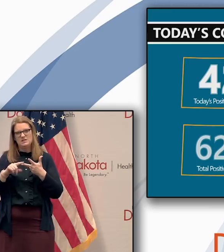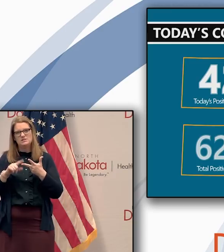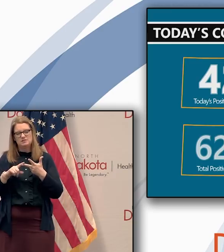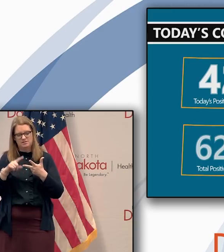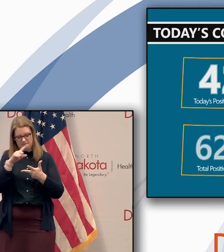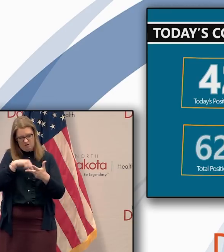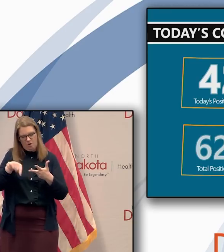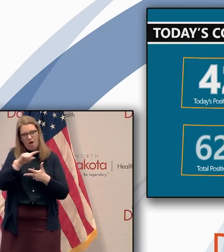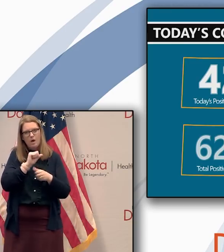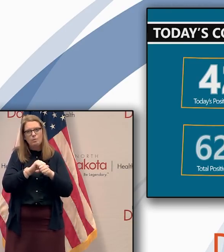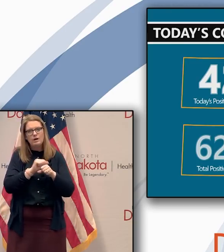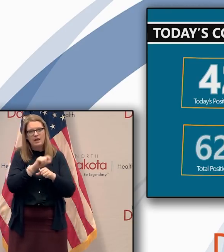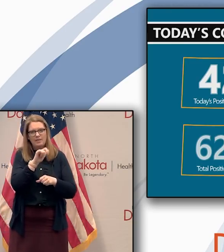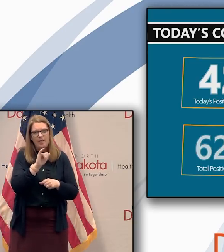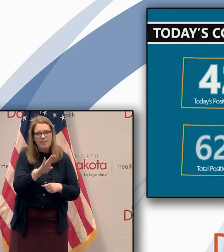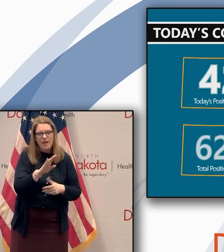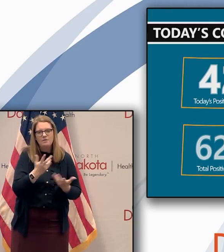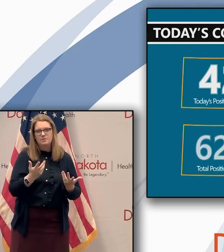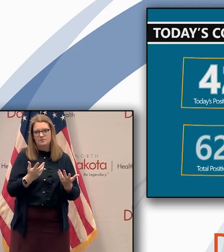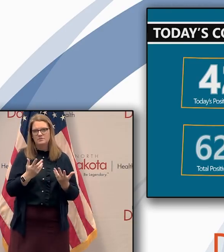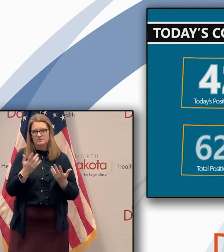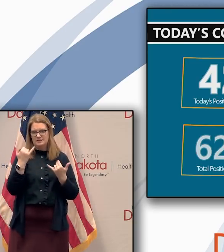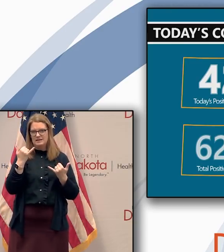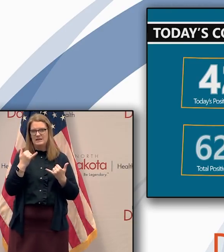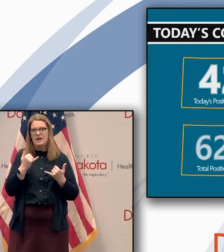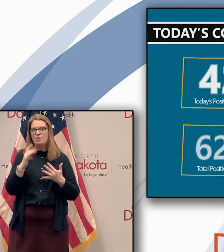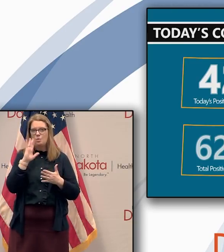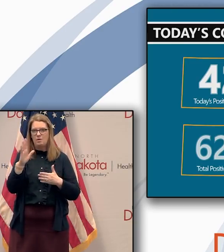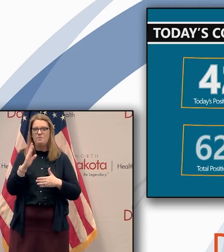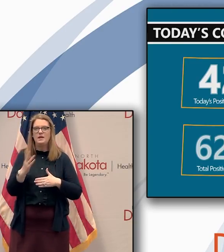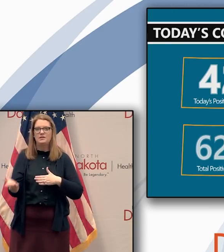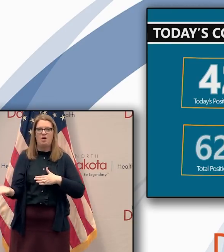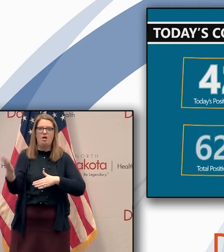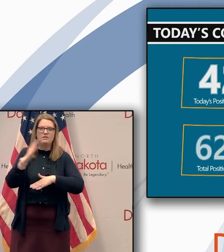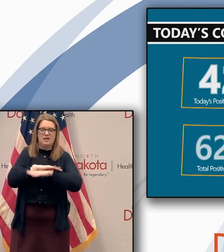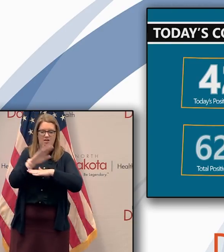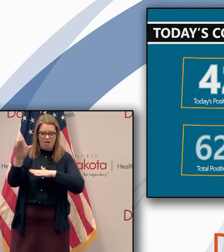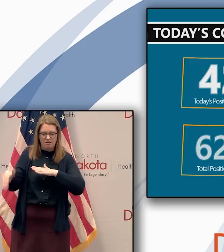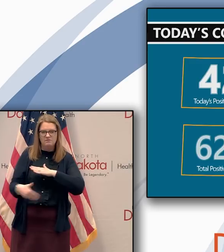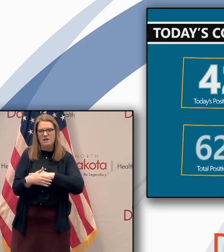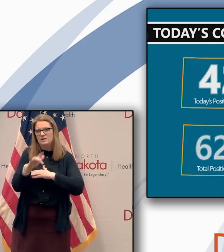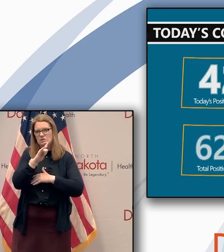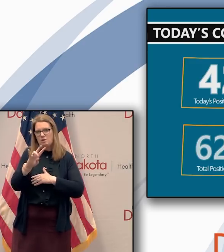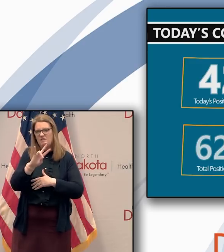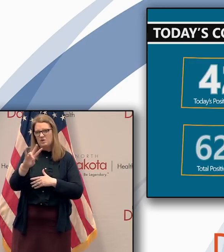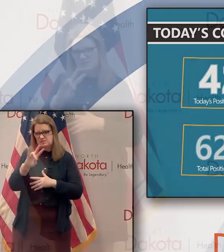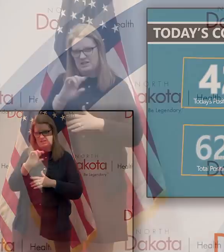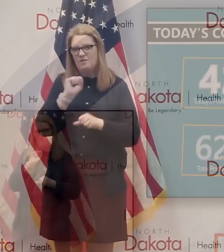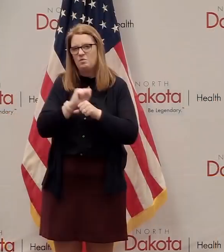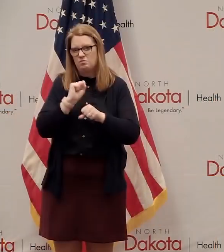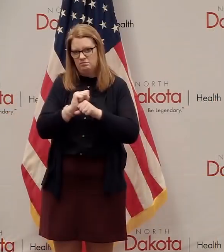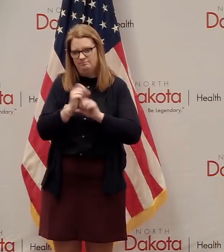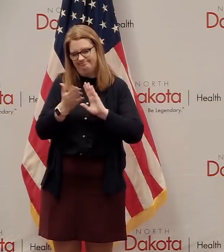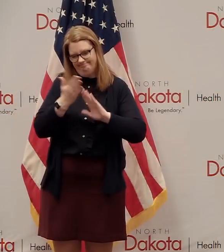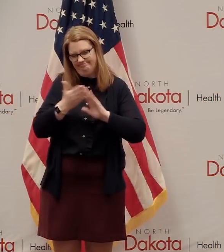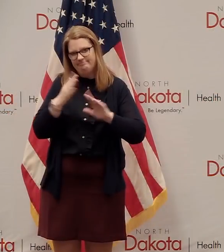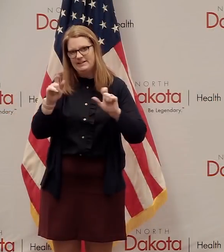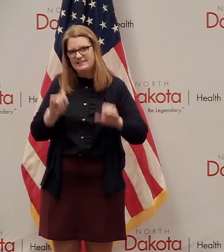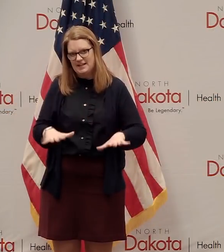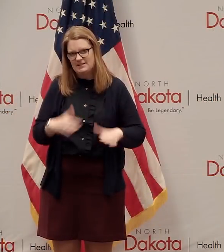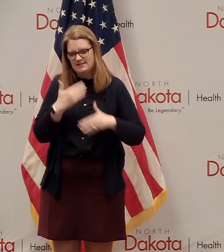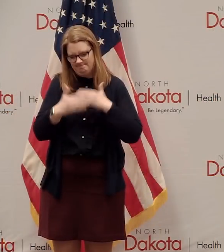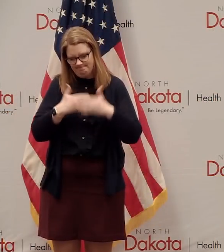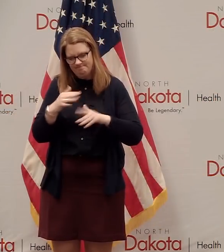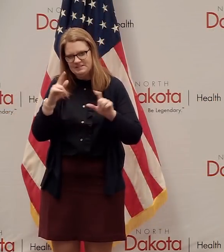now moving towards supporting 7x24 operations or round-the-clock operations at the state lab. So again, thanks